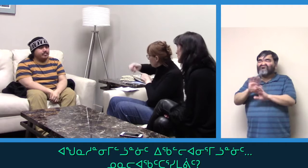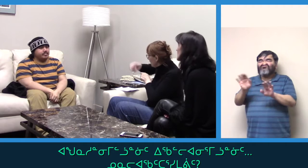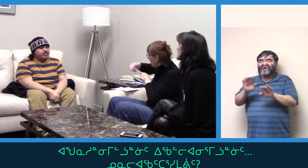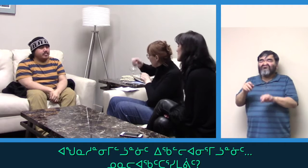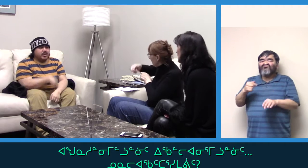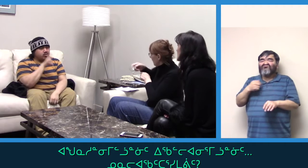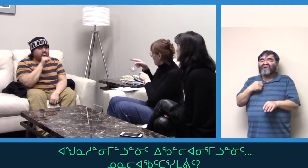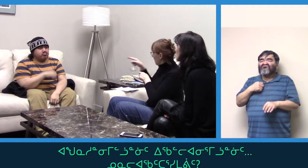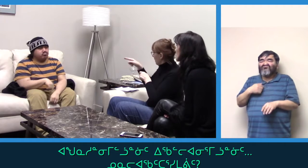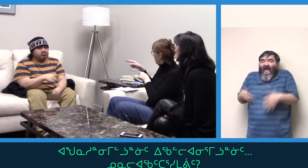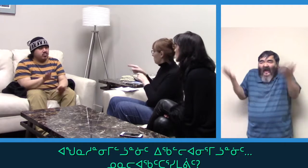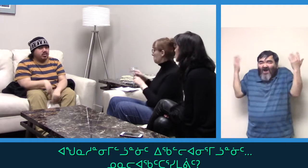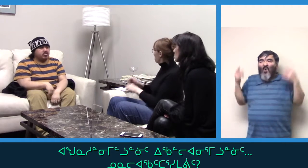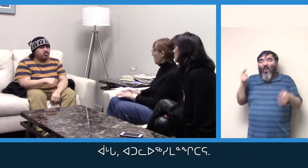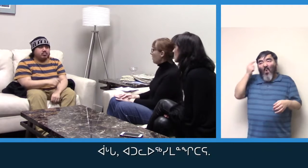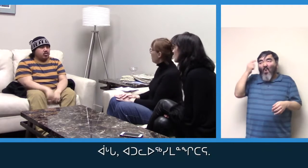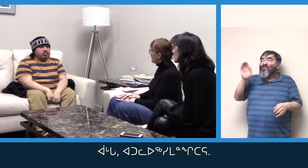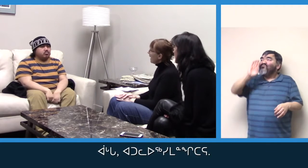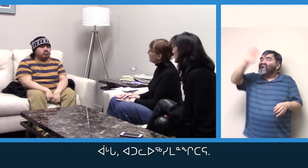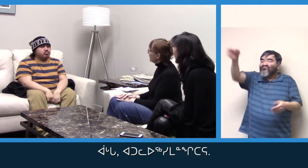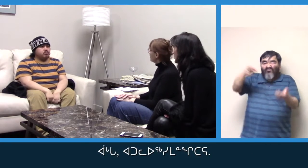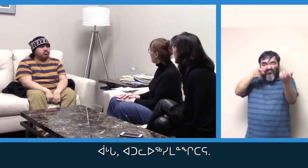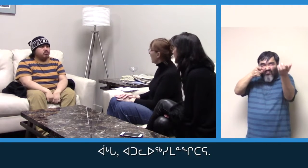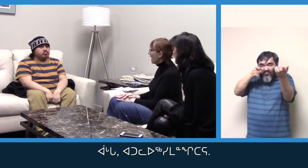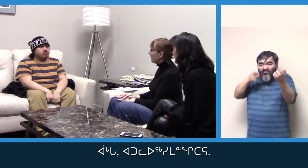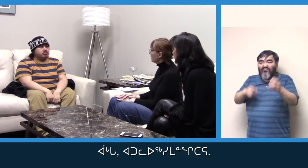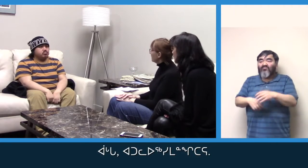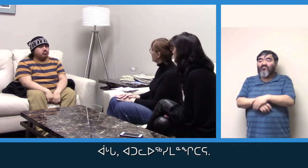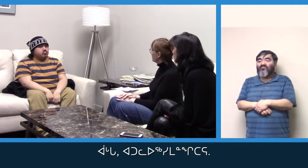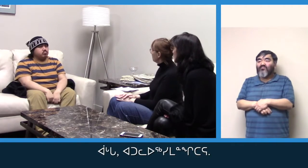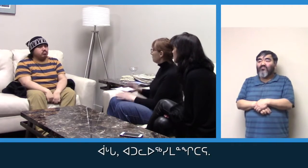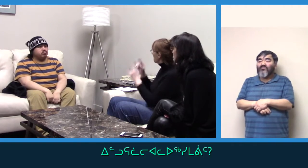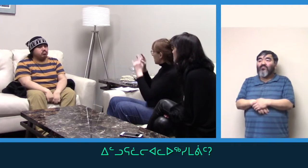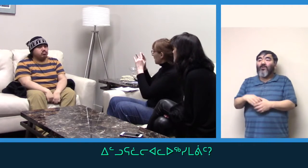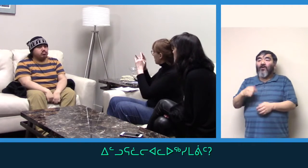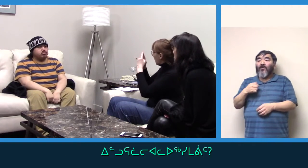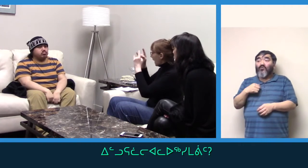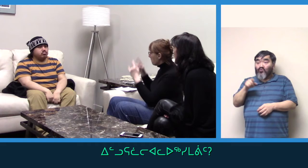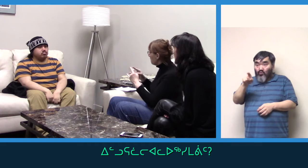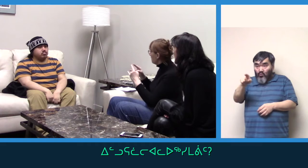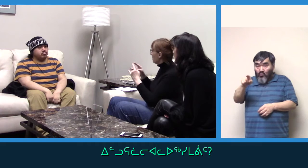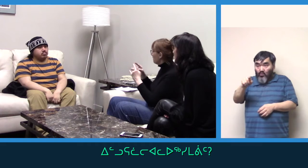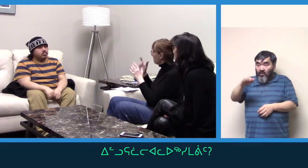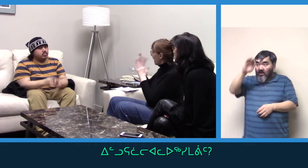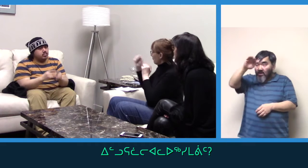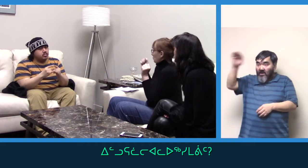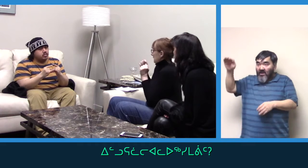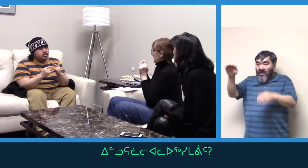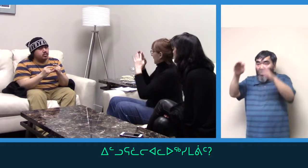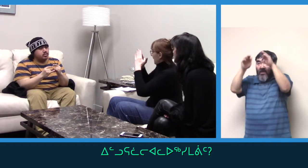I know lots of Inuit. No, I haven't. never been. I haven't.